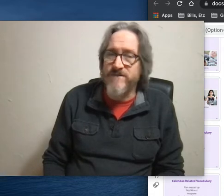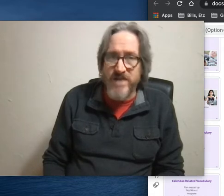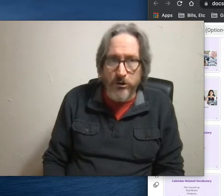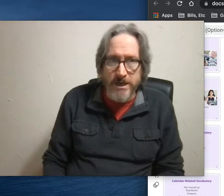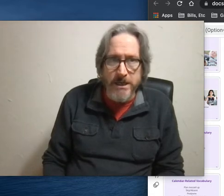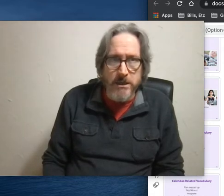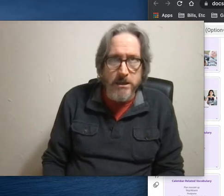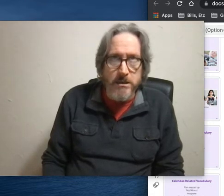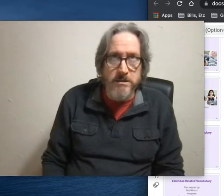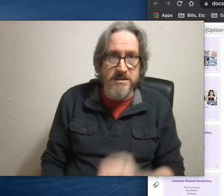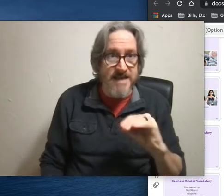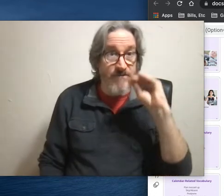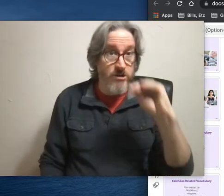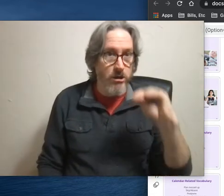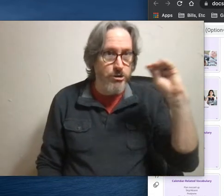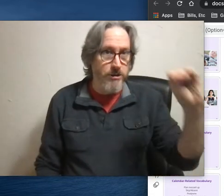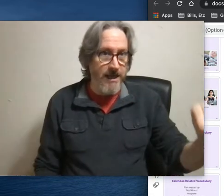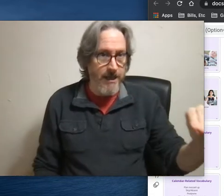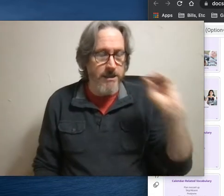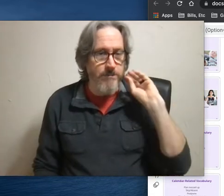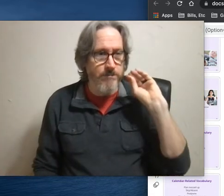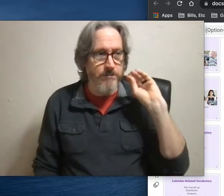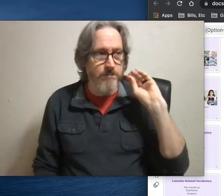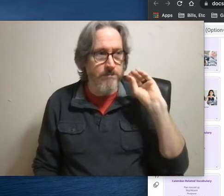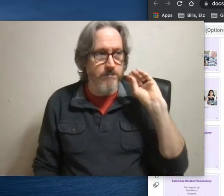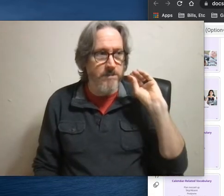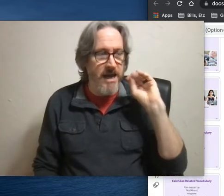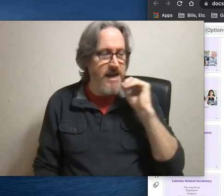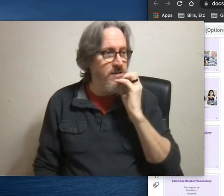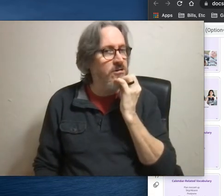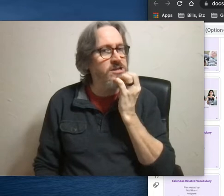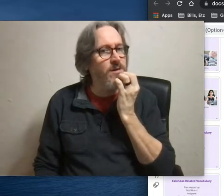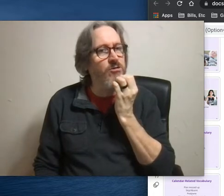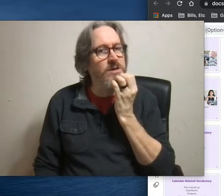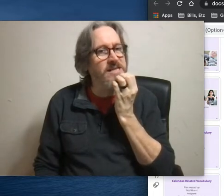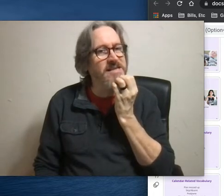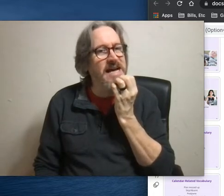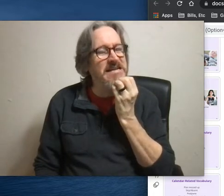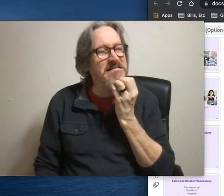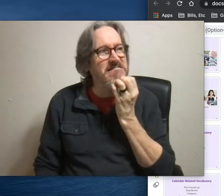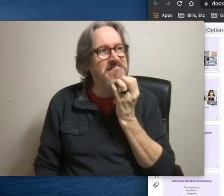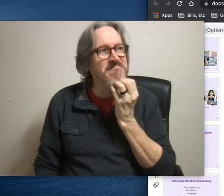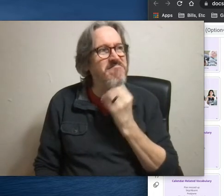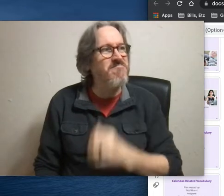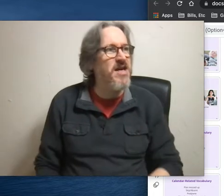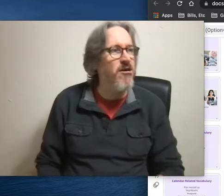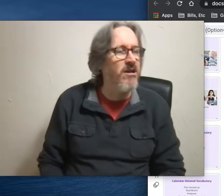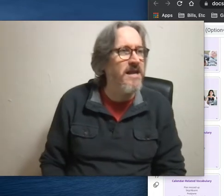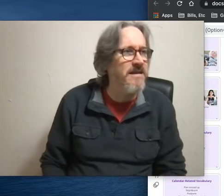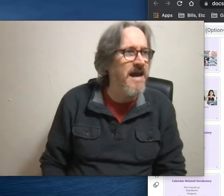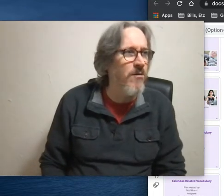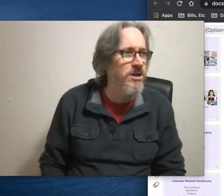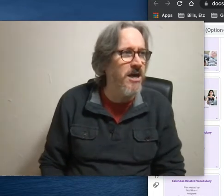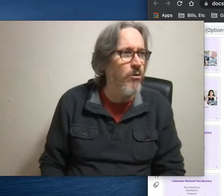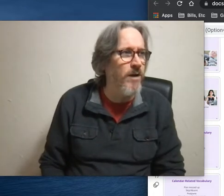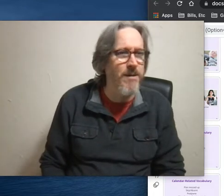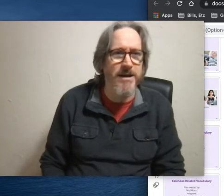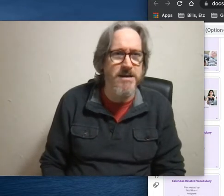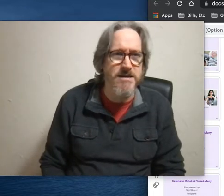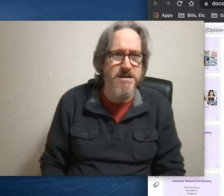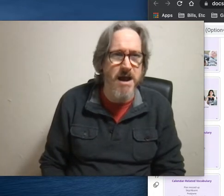It's a very deaf culture idiom. And there are some other ones that are like that, which